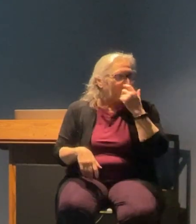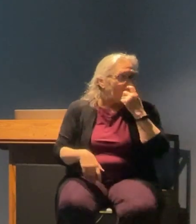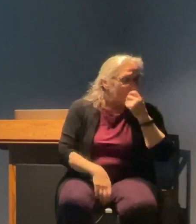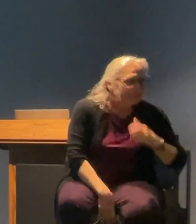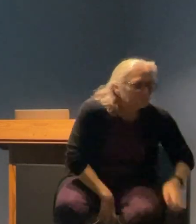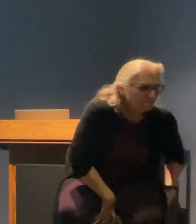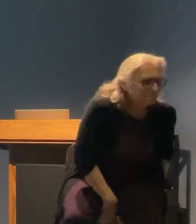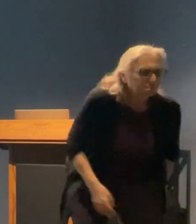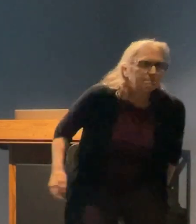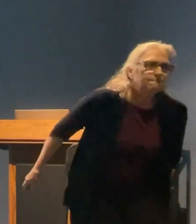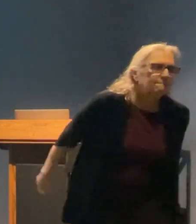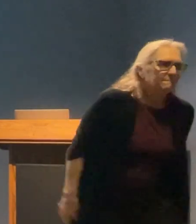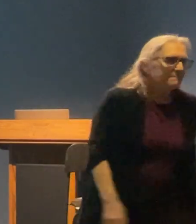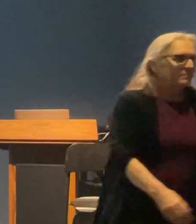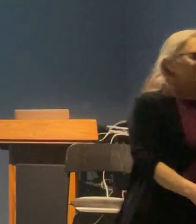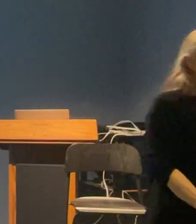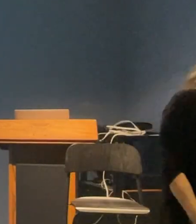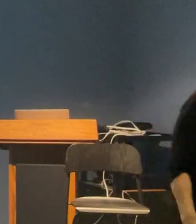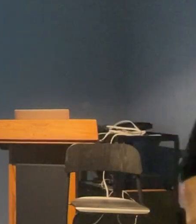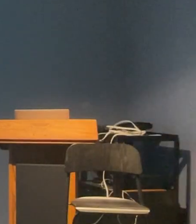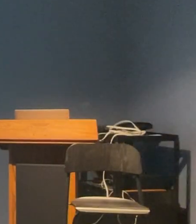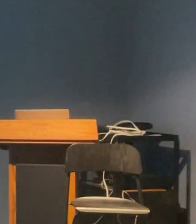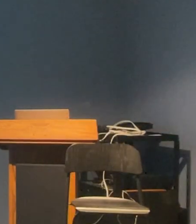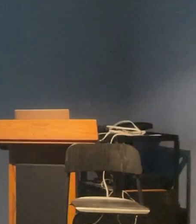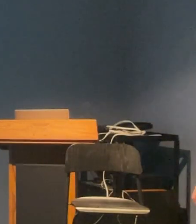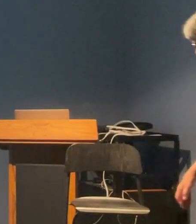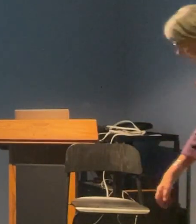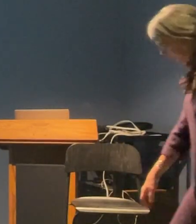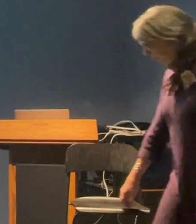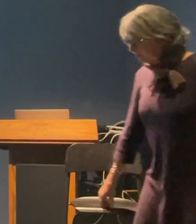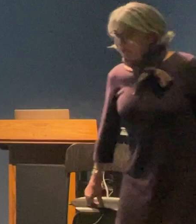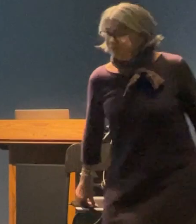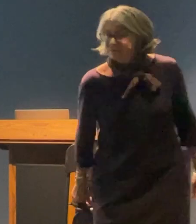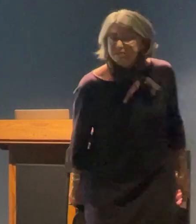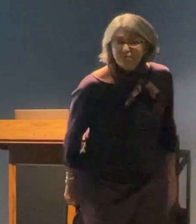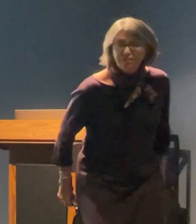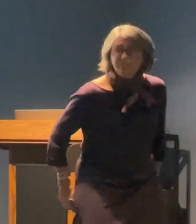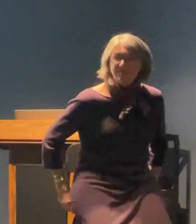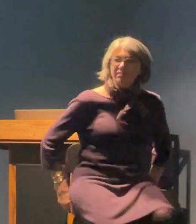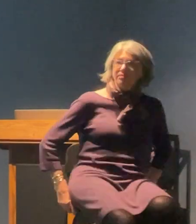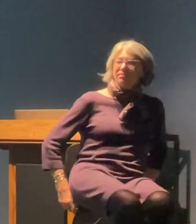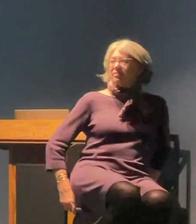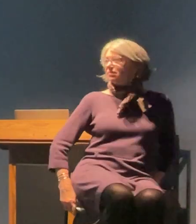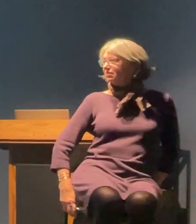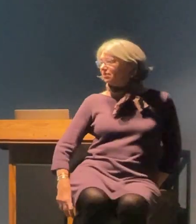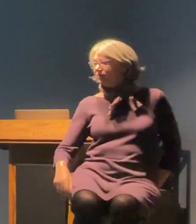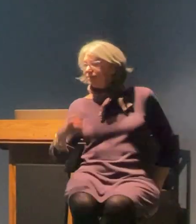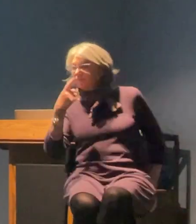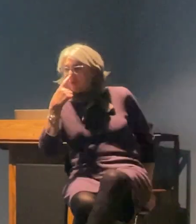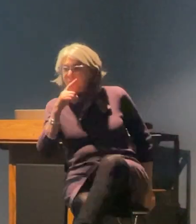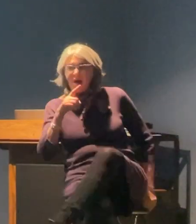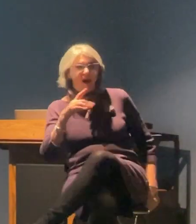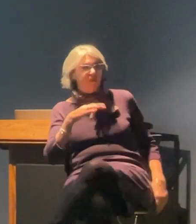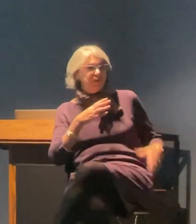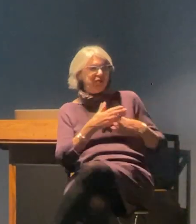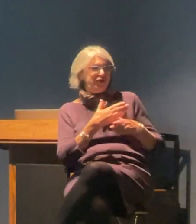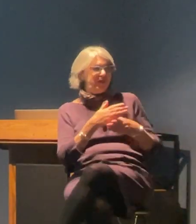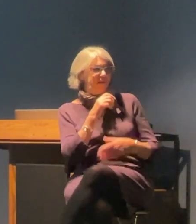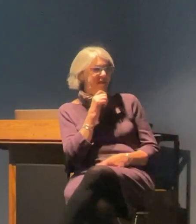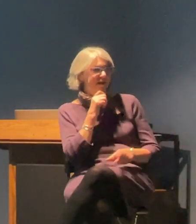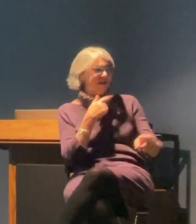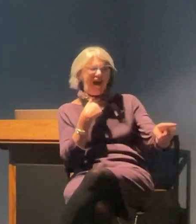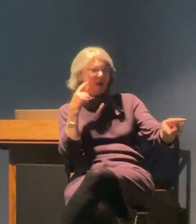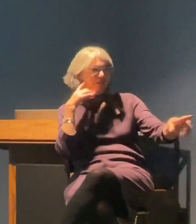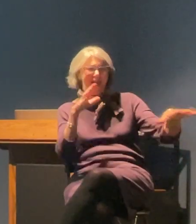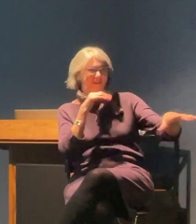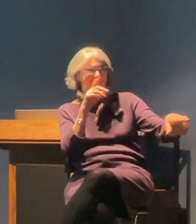yes, please. And what I'd like to do is, if you wouldn't mind, maybe we pass the mic, or do we? No, I'm loud,